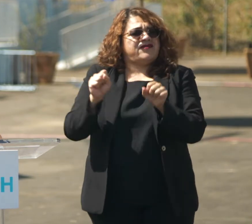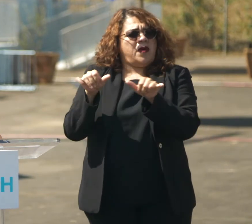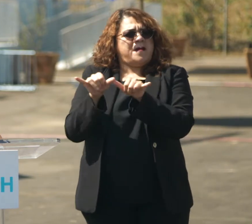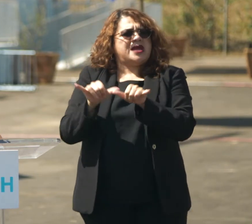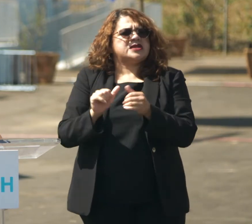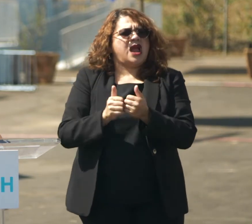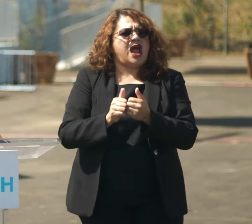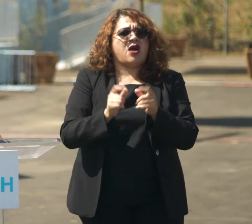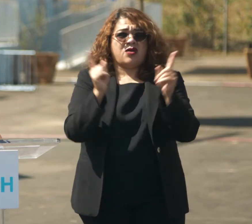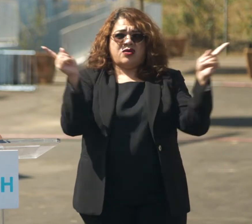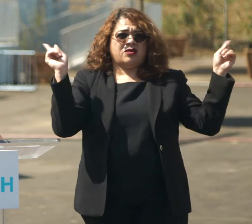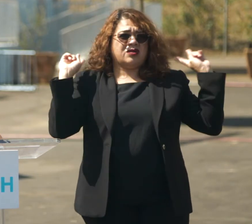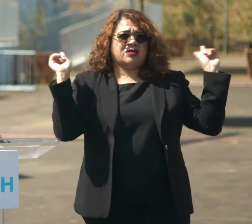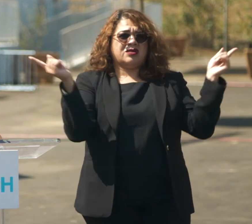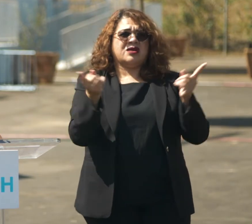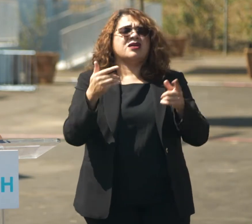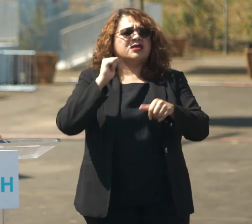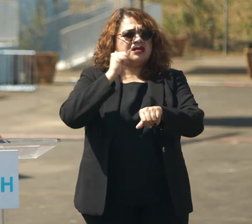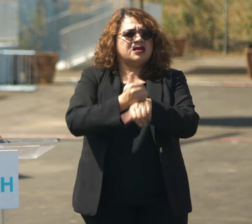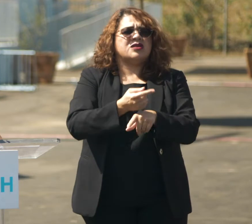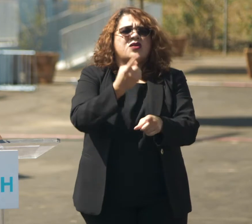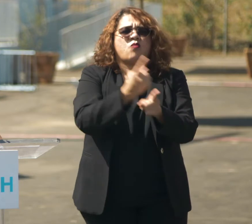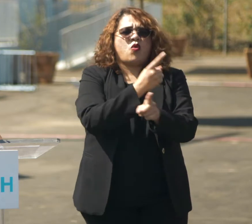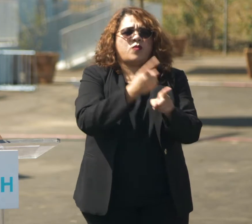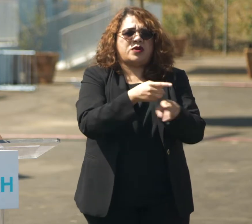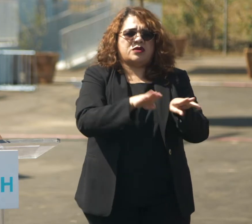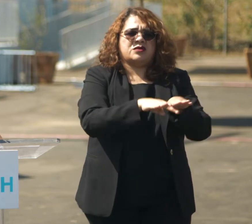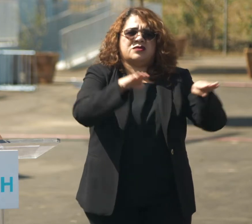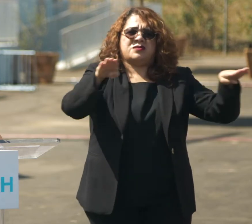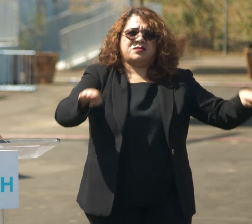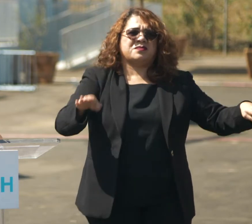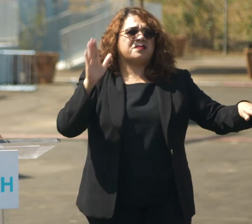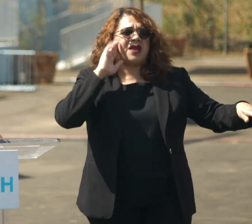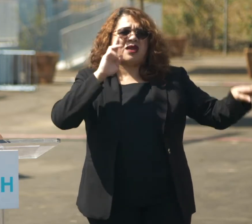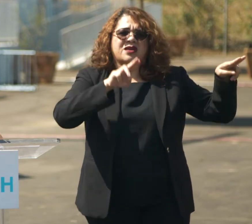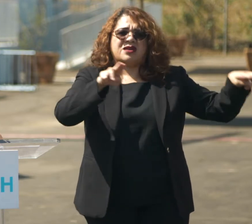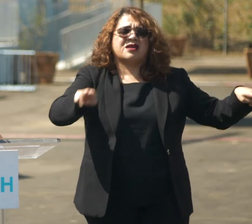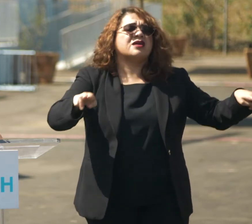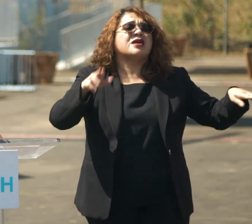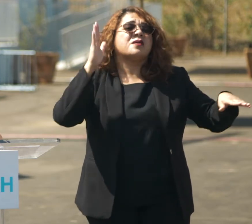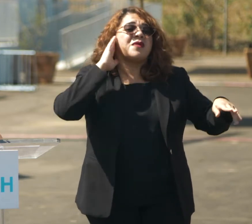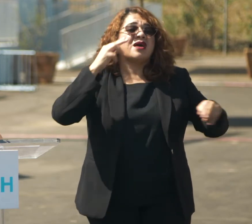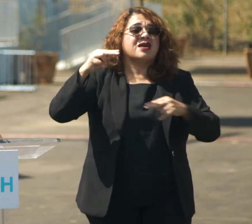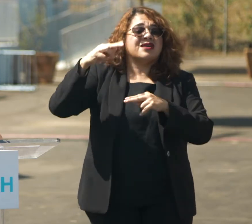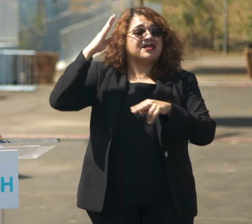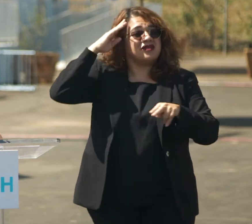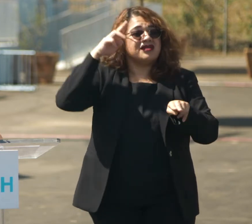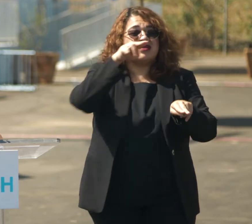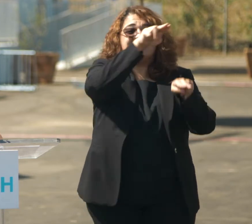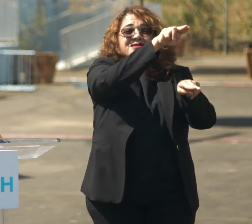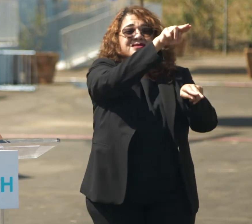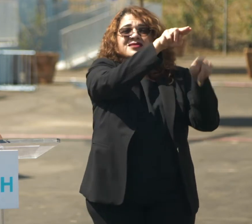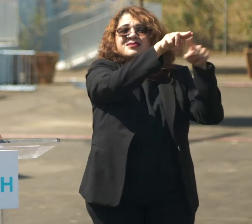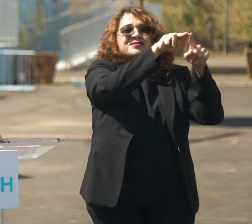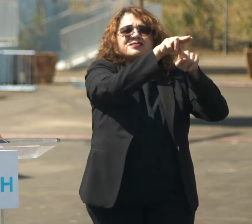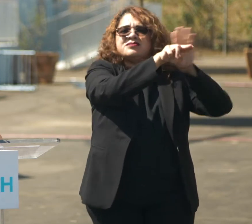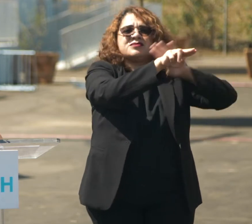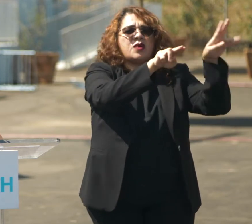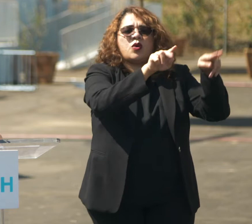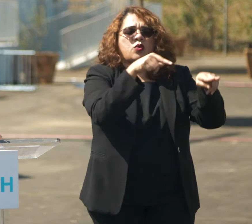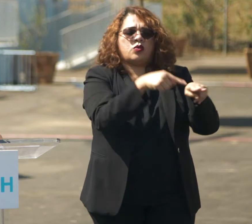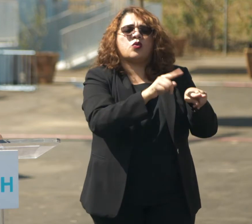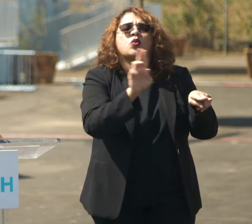shelter, including the appropriate spacing of beds, not using the top bunks of the beds in the different rooms, moving